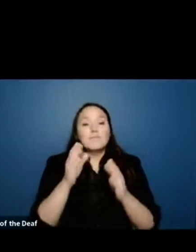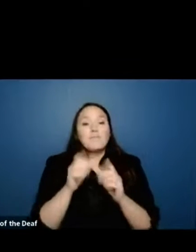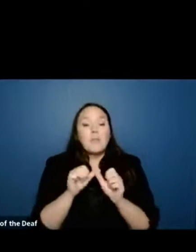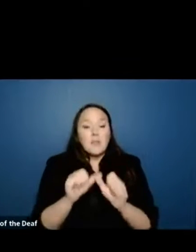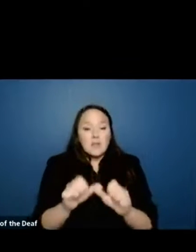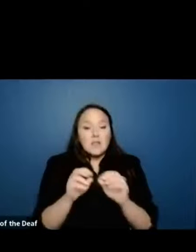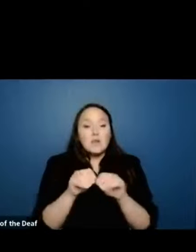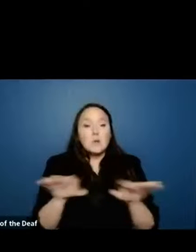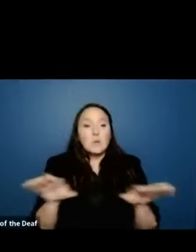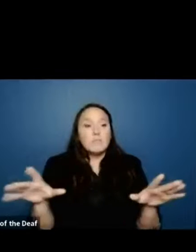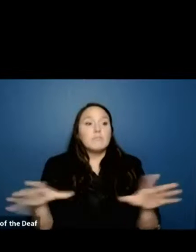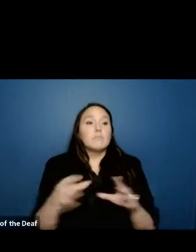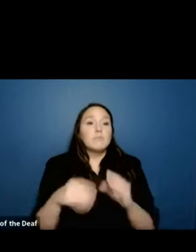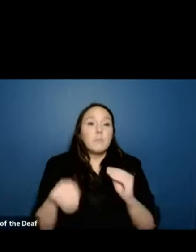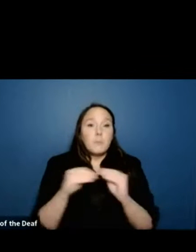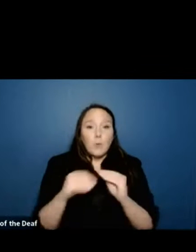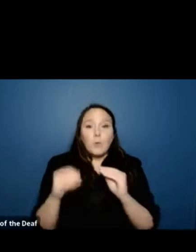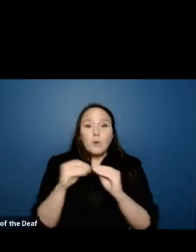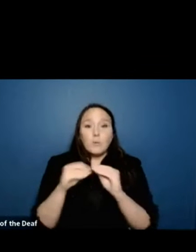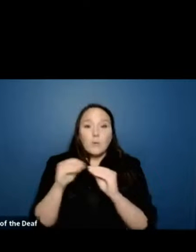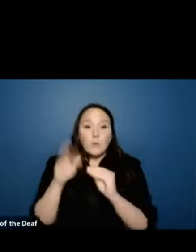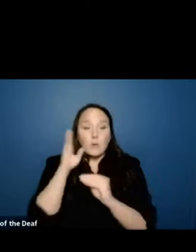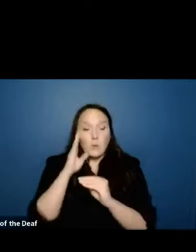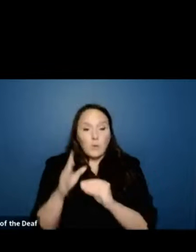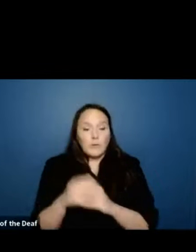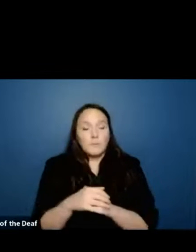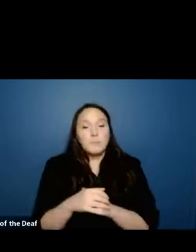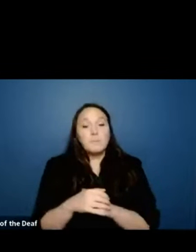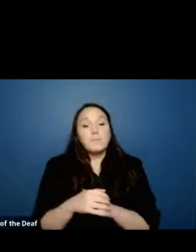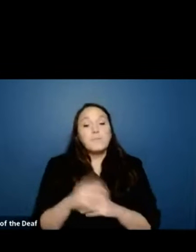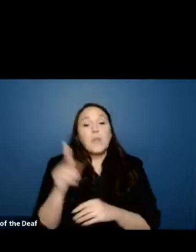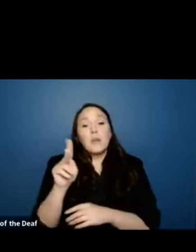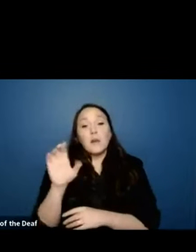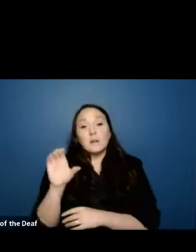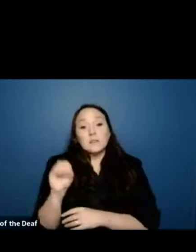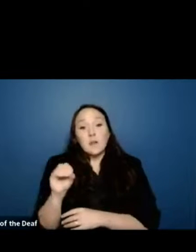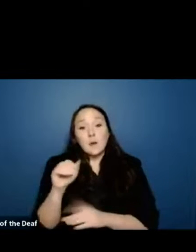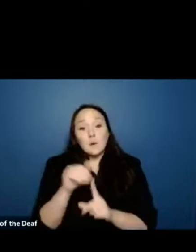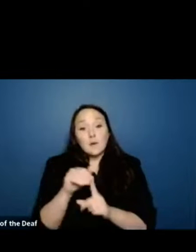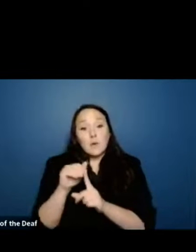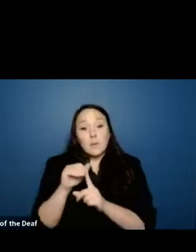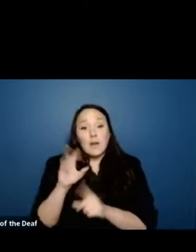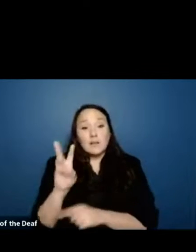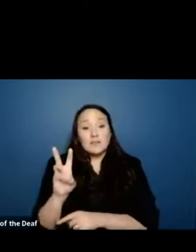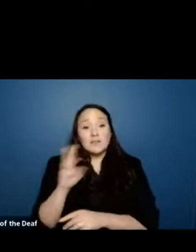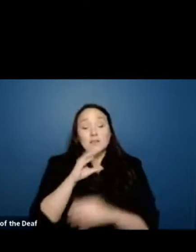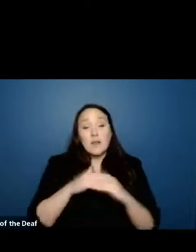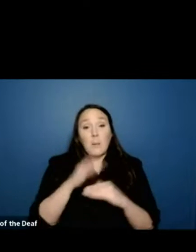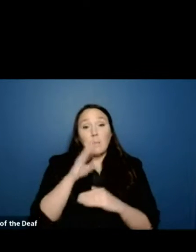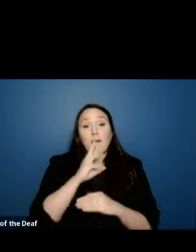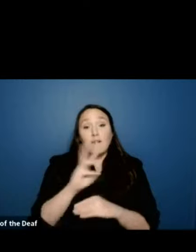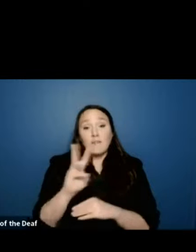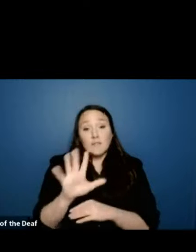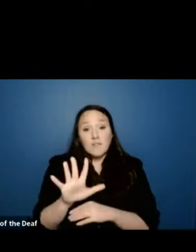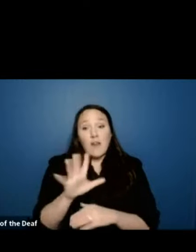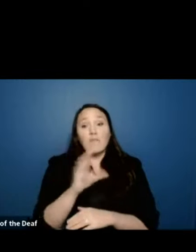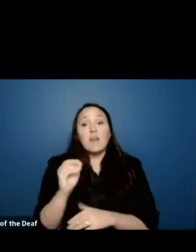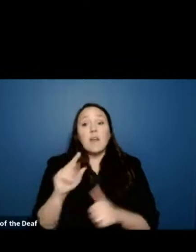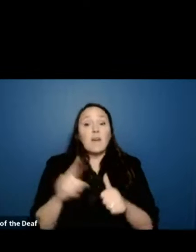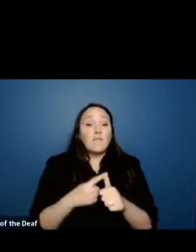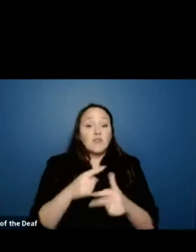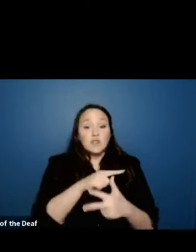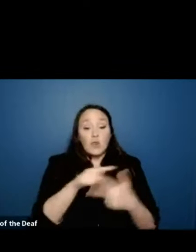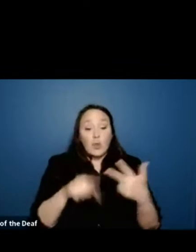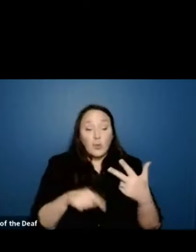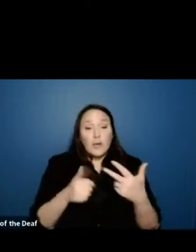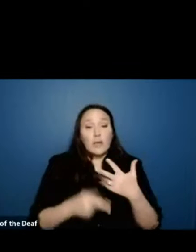in the coming weeks and months. In Knox County, just as a reminder, those 65 and older and those in the first 3 priority